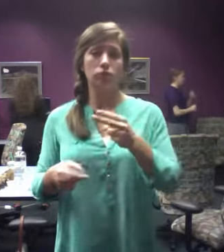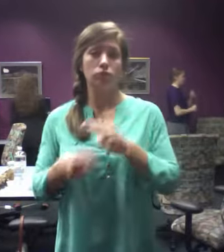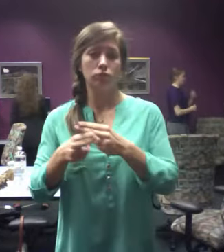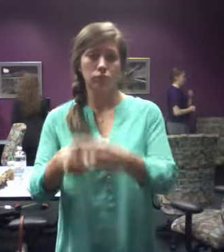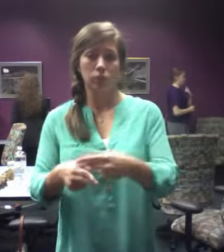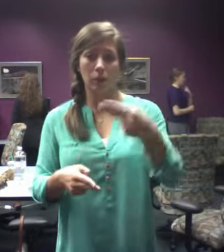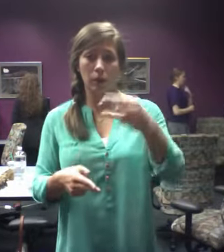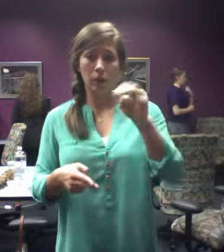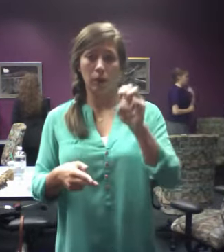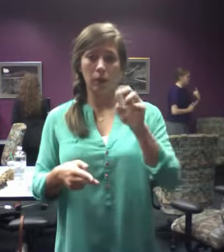to the fort